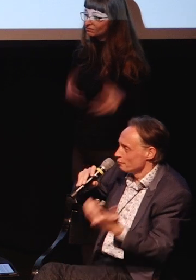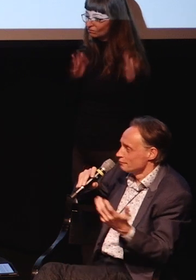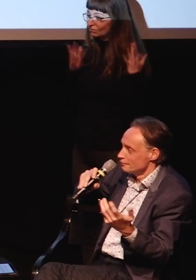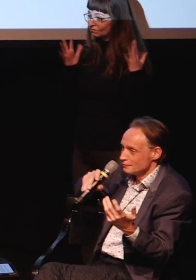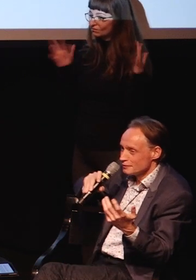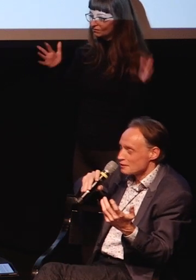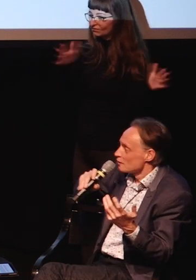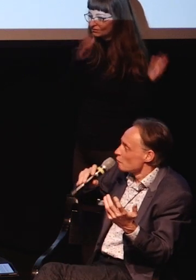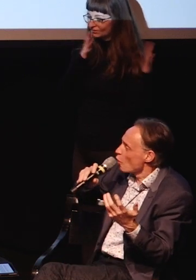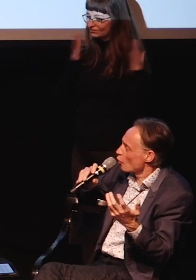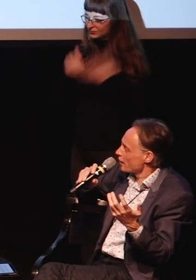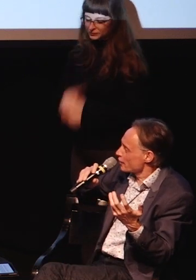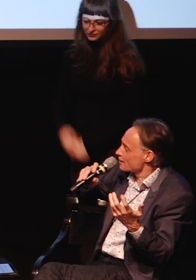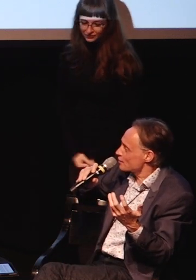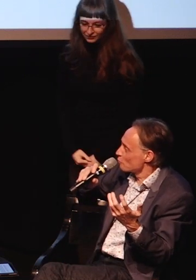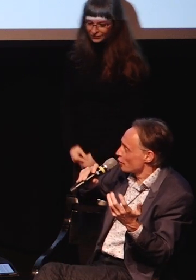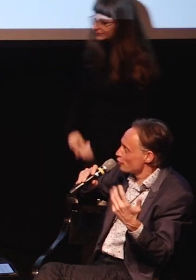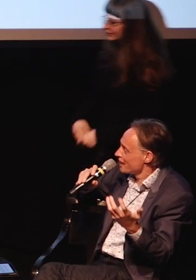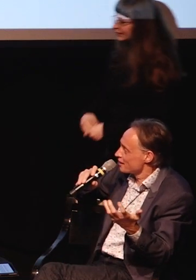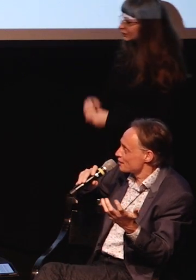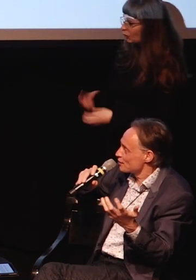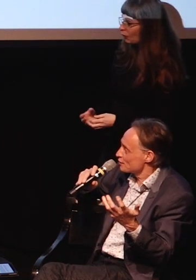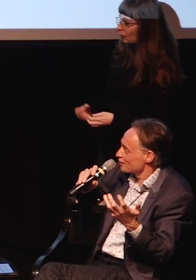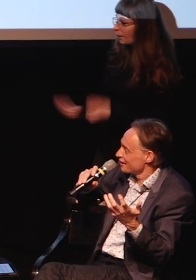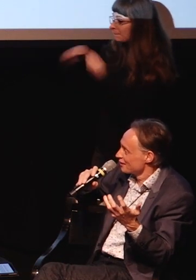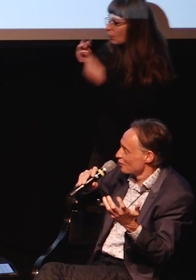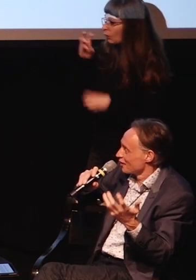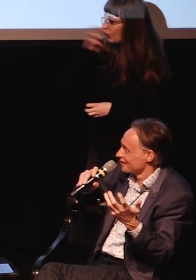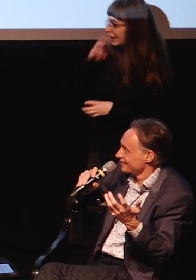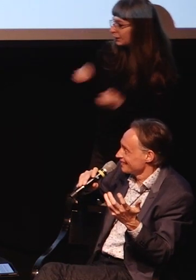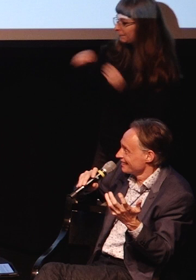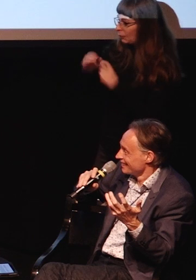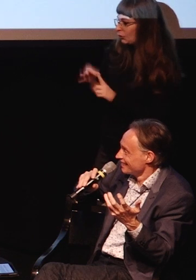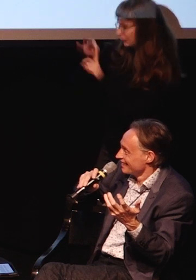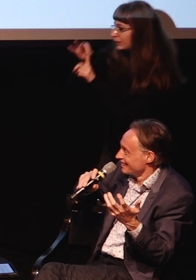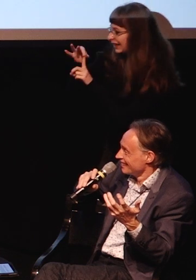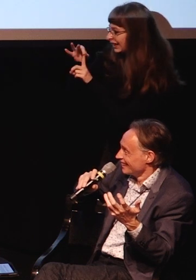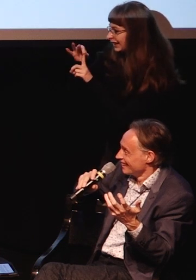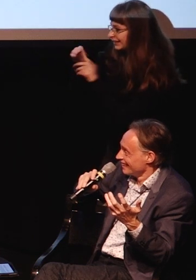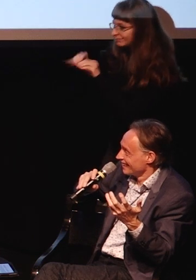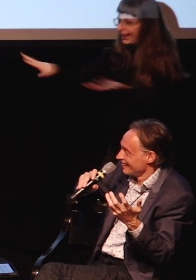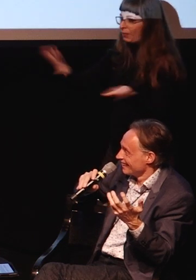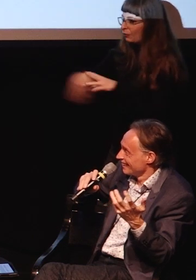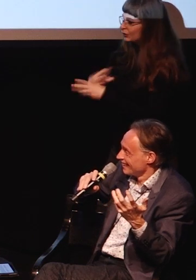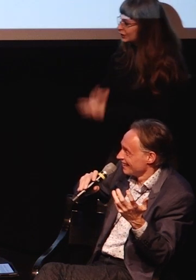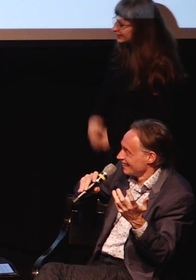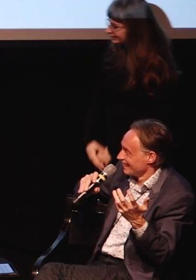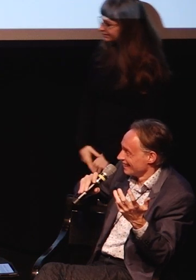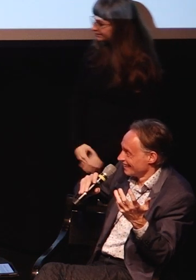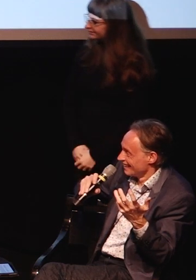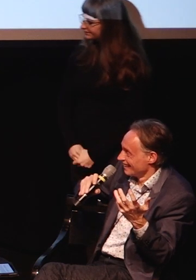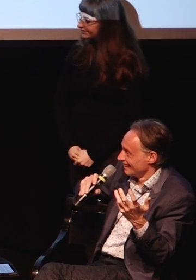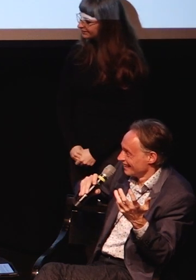So, more weirdness, more uniqueness in the world. More weirdness, the better. But